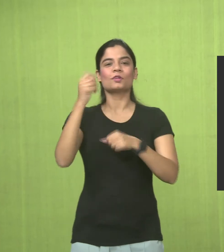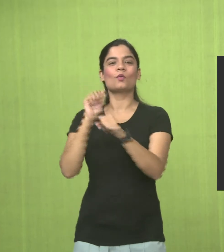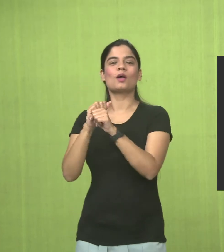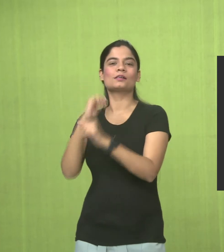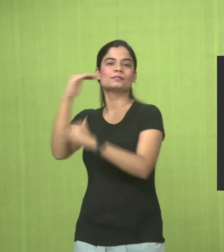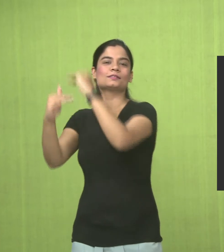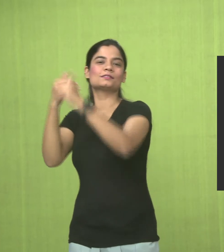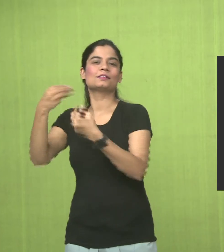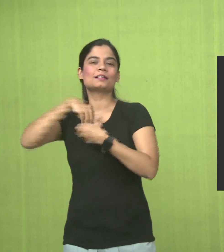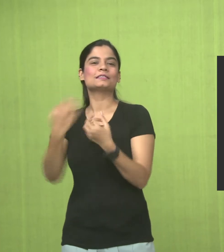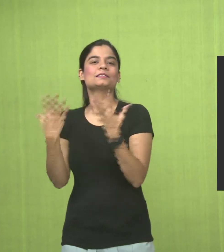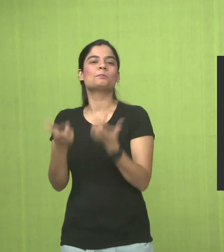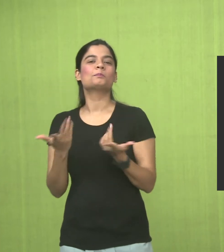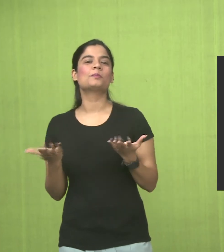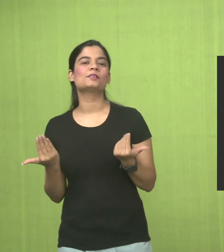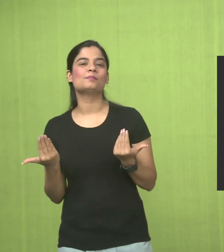choosing the right career.